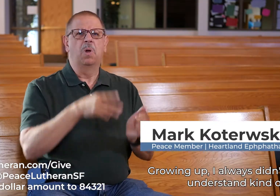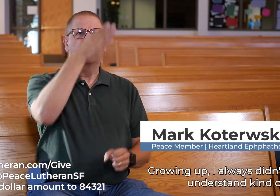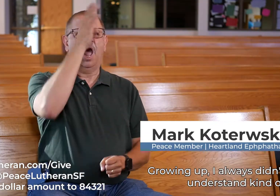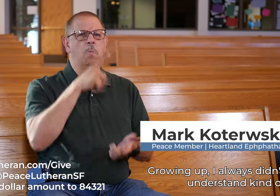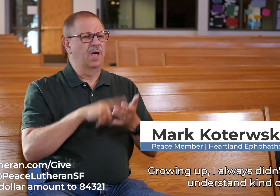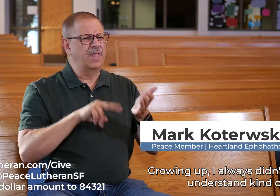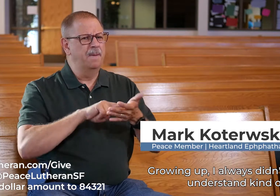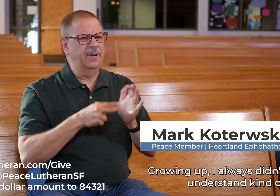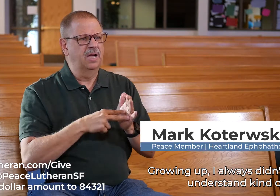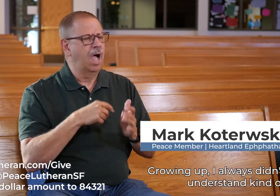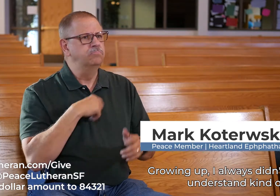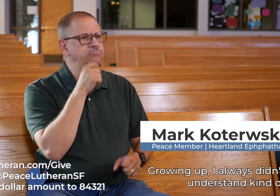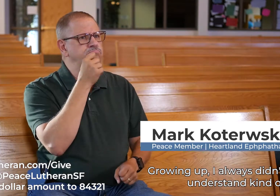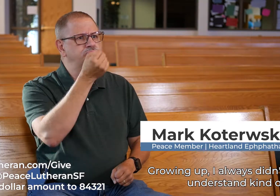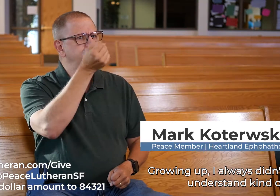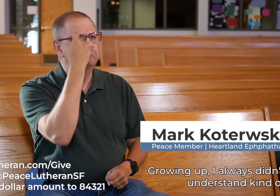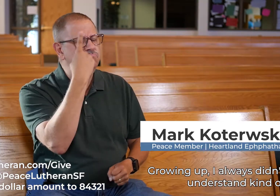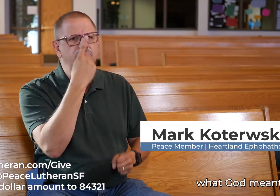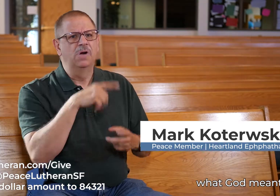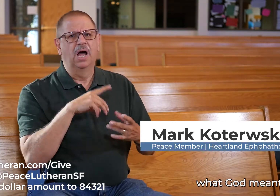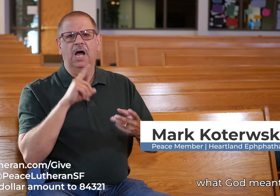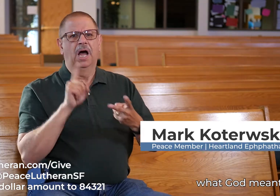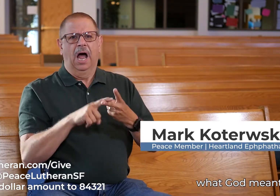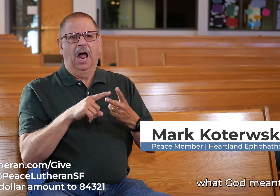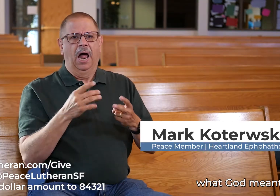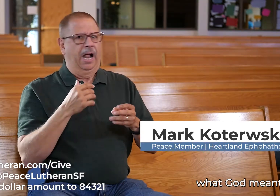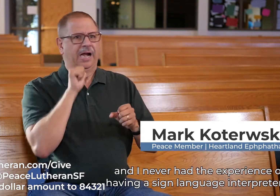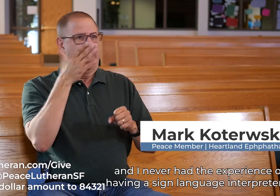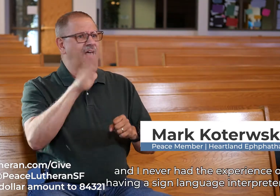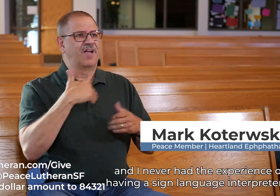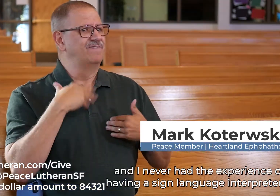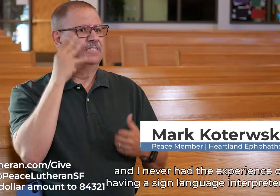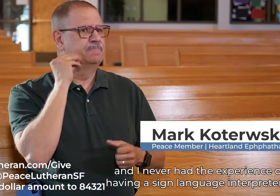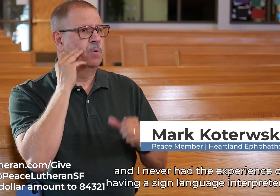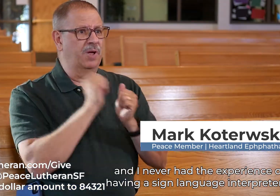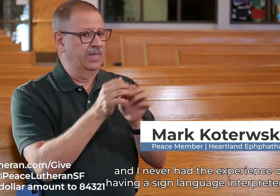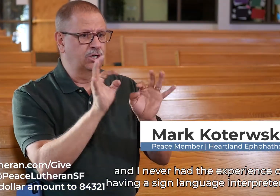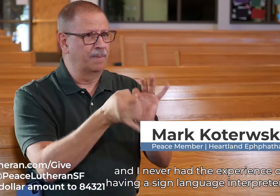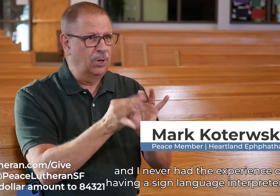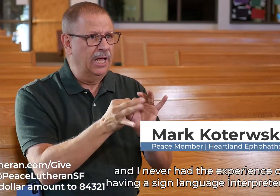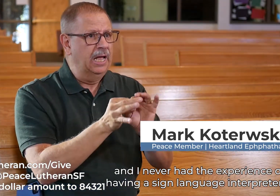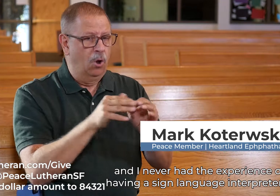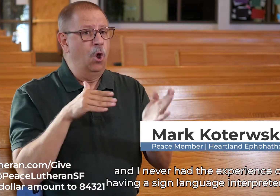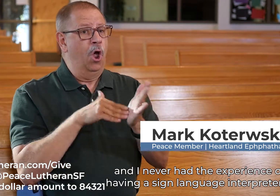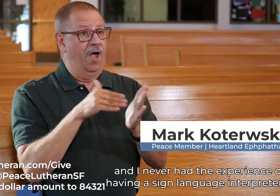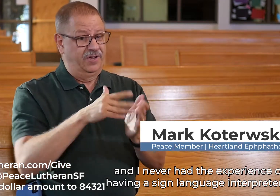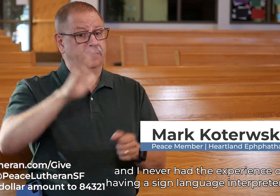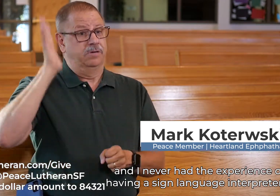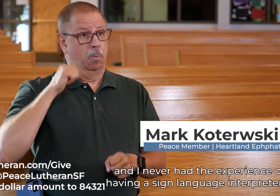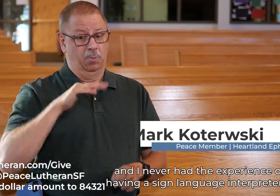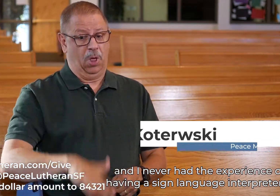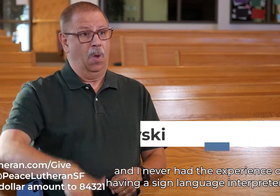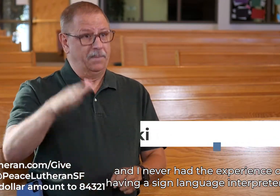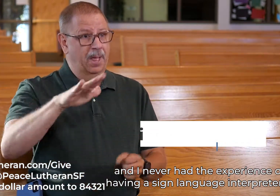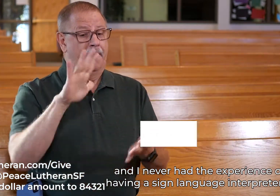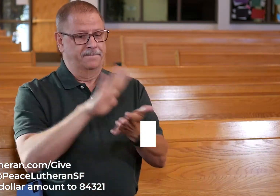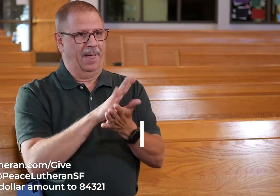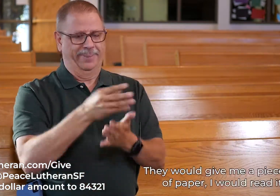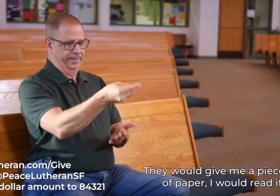Growing up, I always didn't understand kind of what God meant, and I never had the experience of having a sign language interpreter. They would